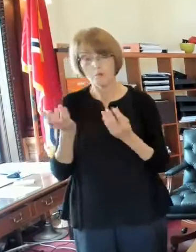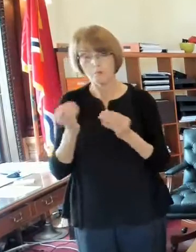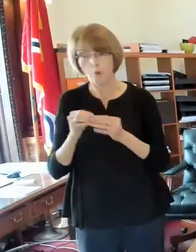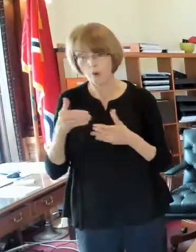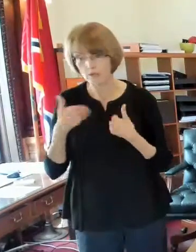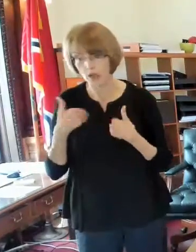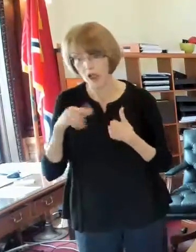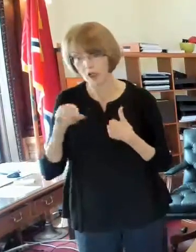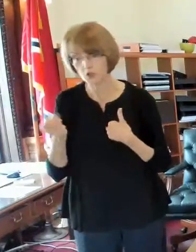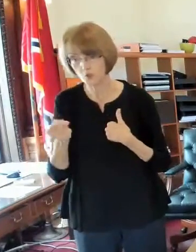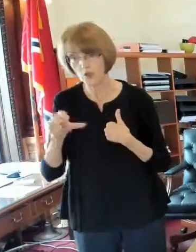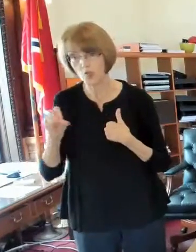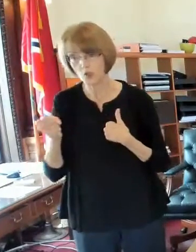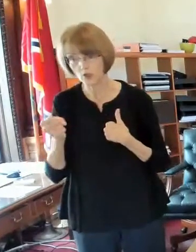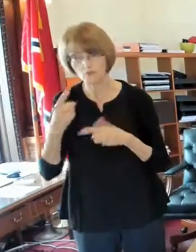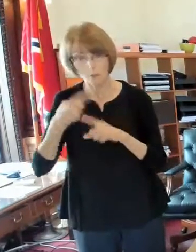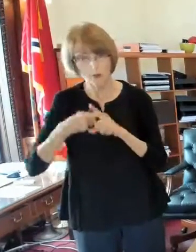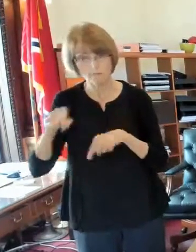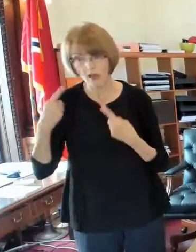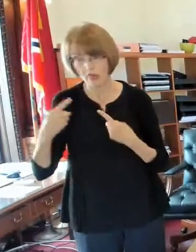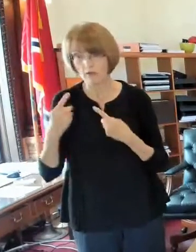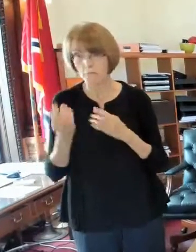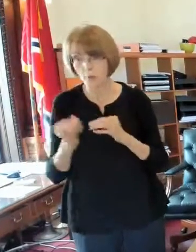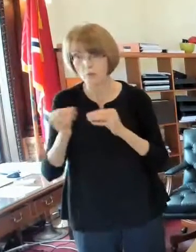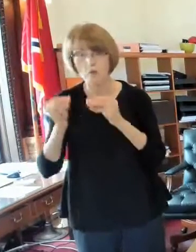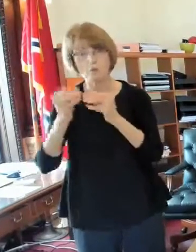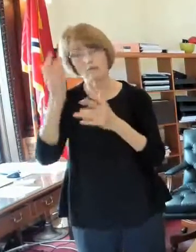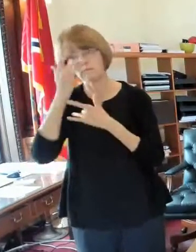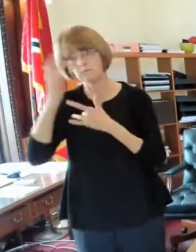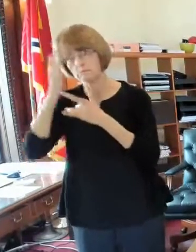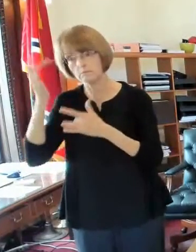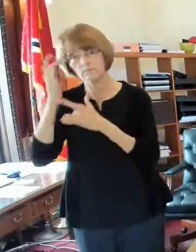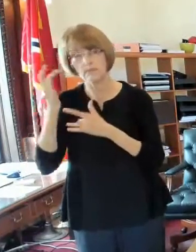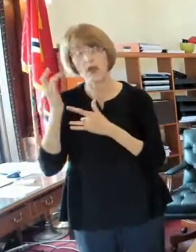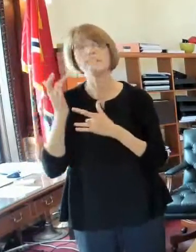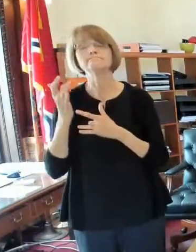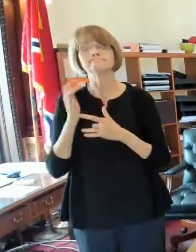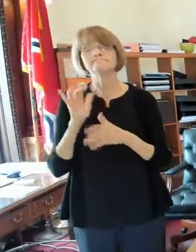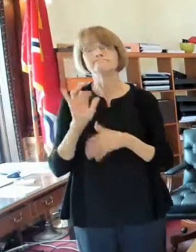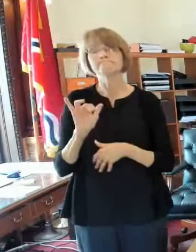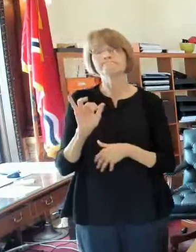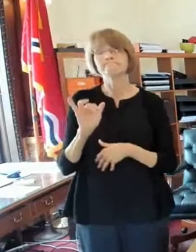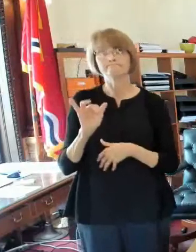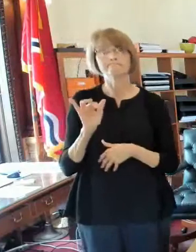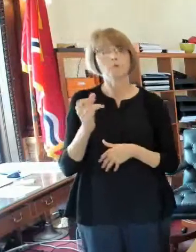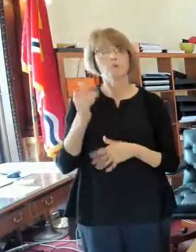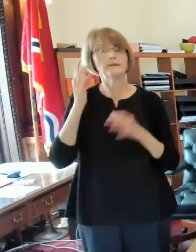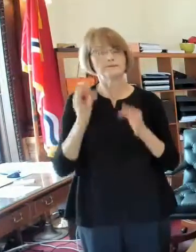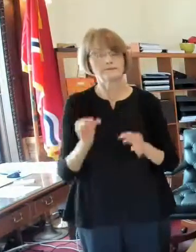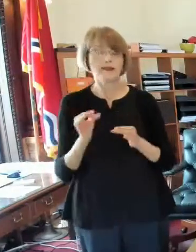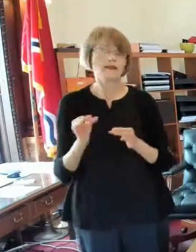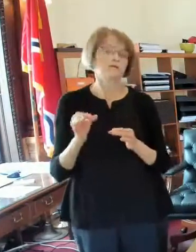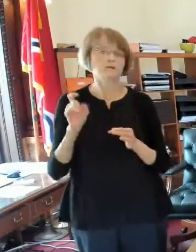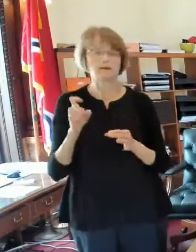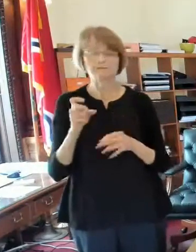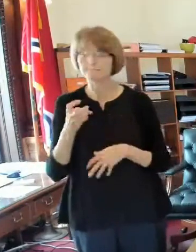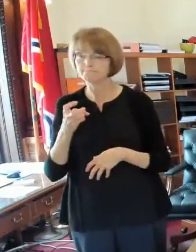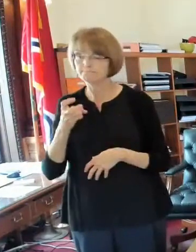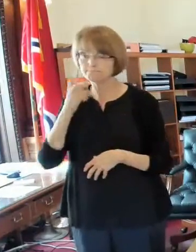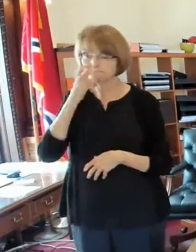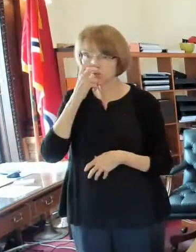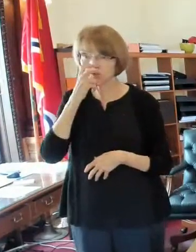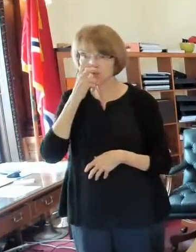at least the last month. And with that consistency, we feel like we have to take some